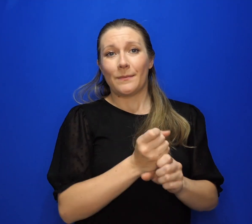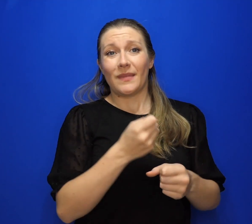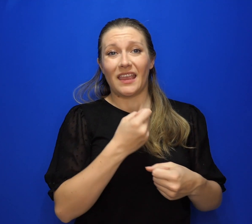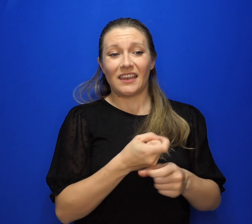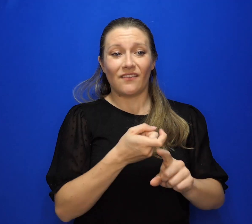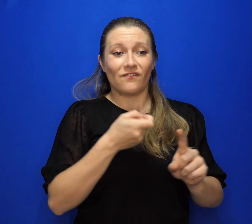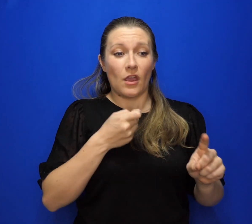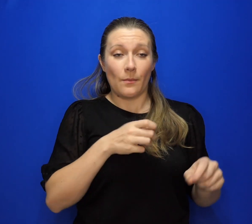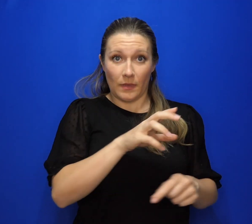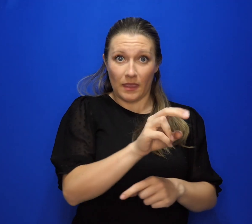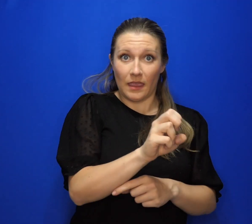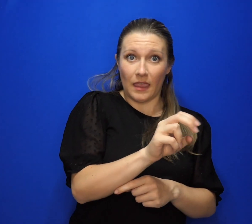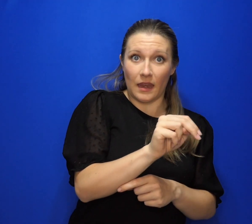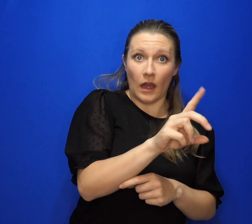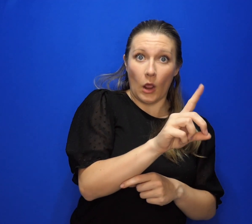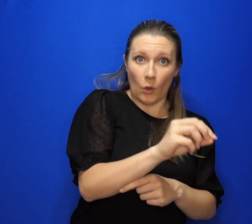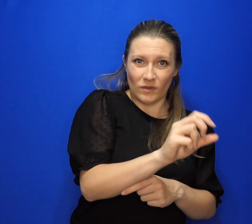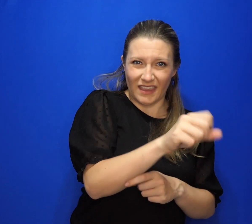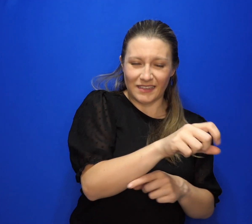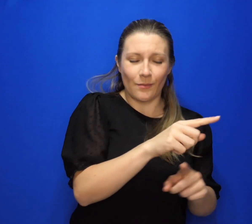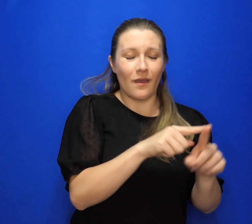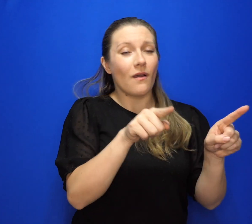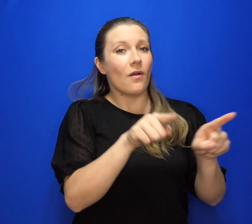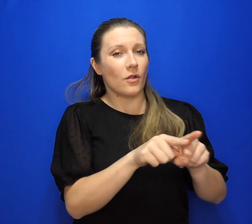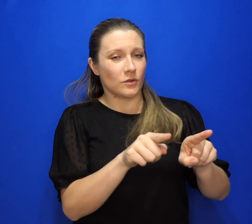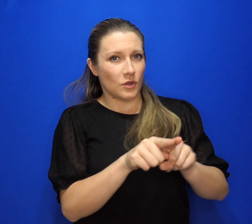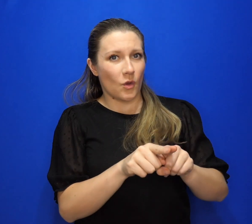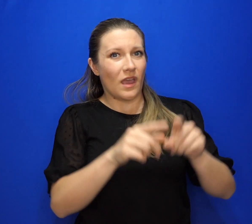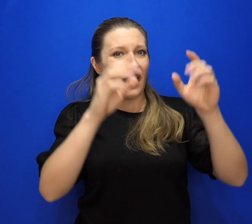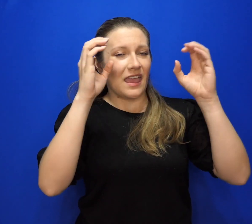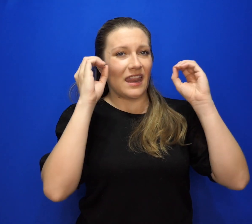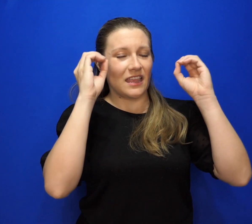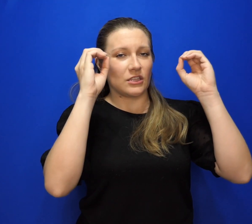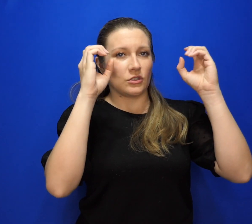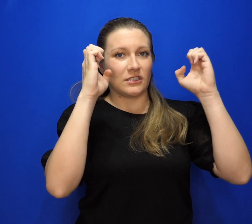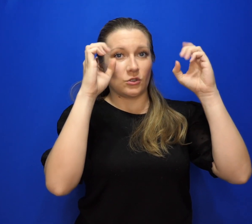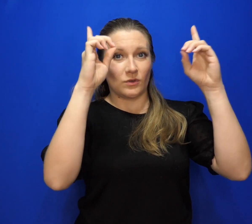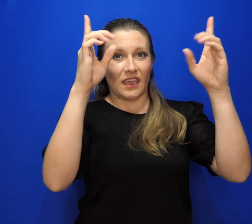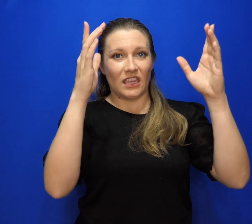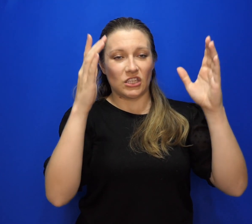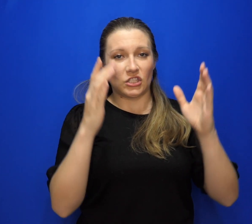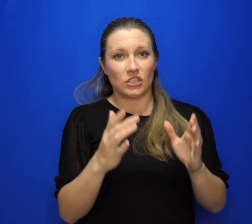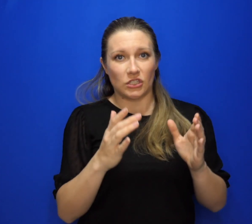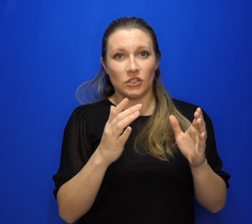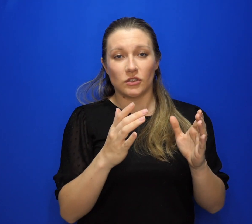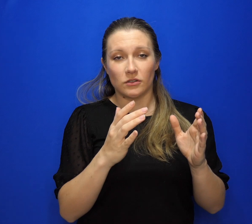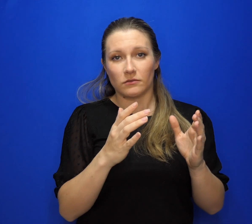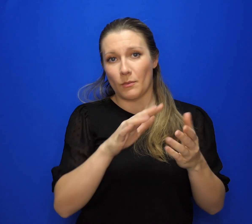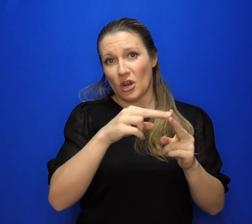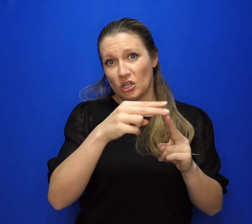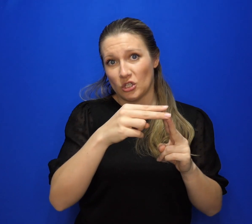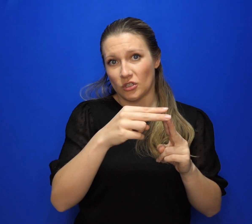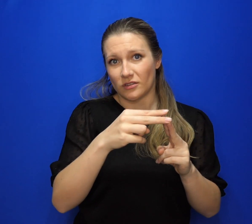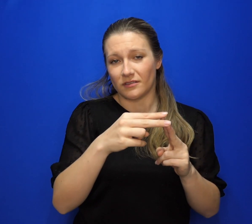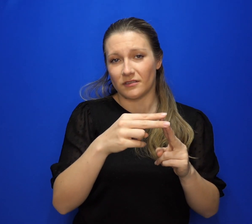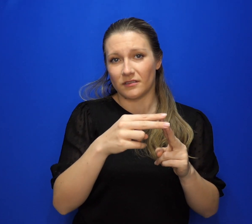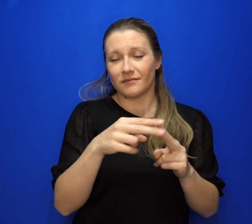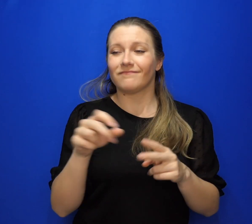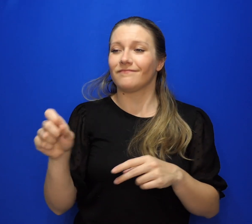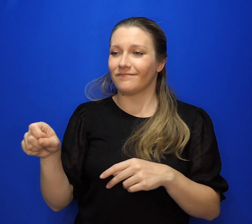but also an education partner. Yeah. Right? Endos are, and over